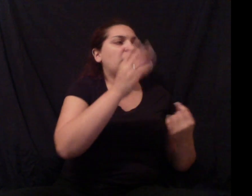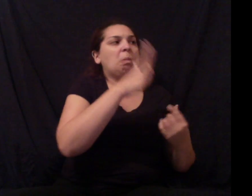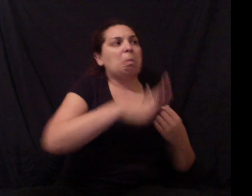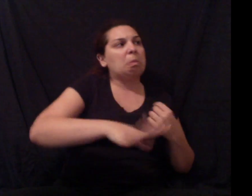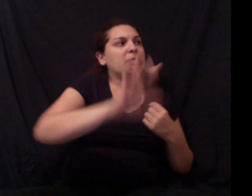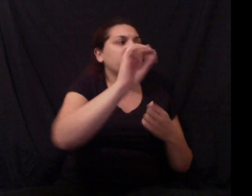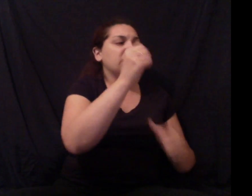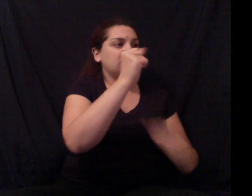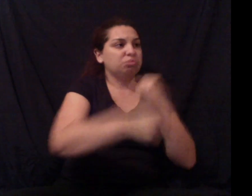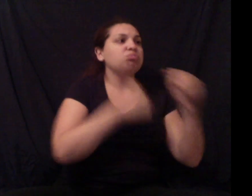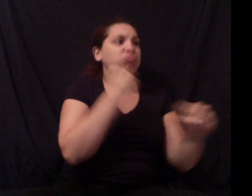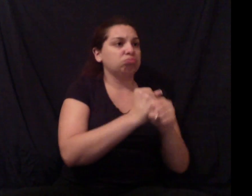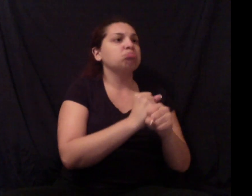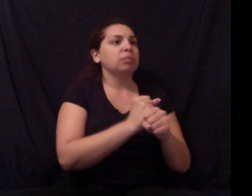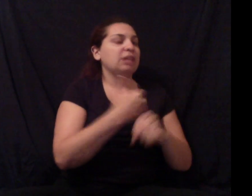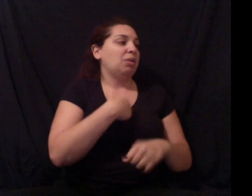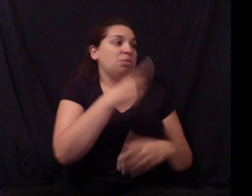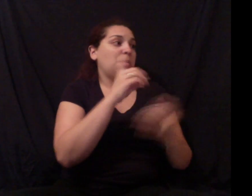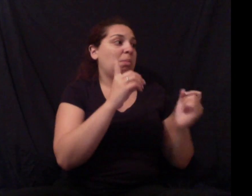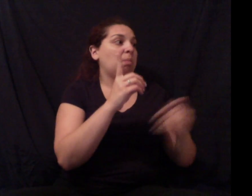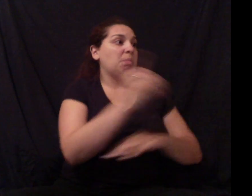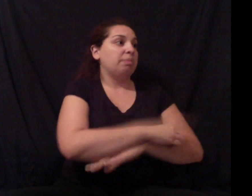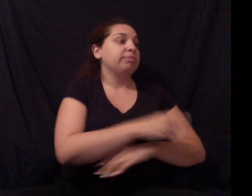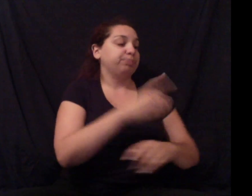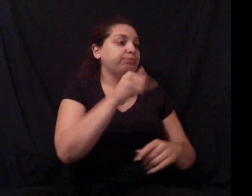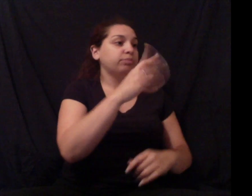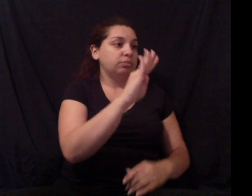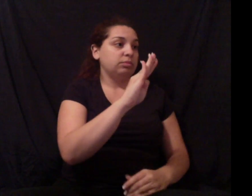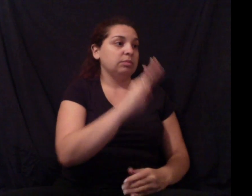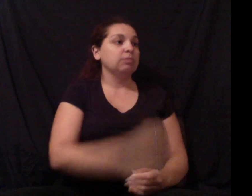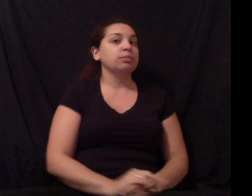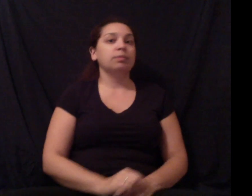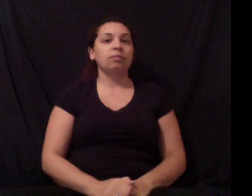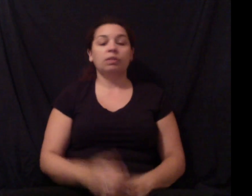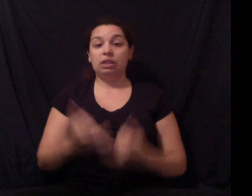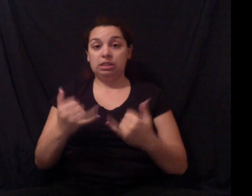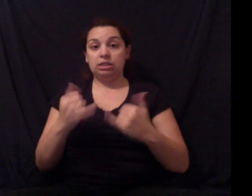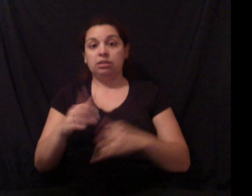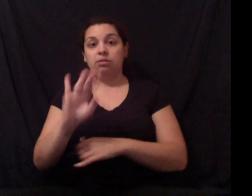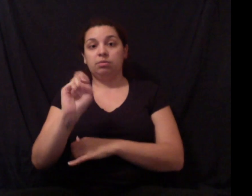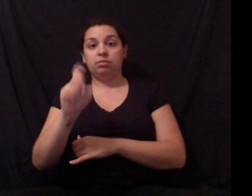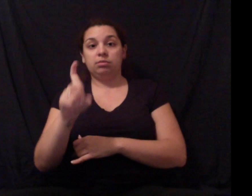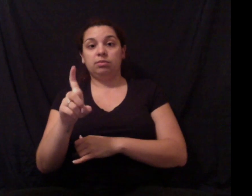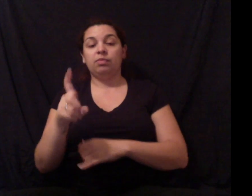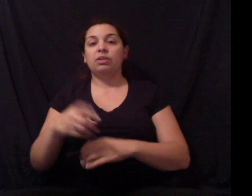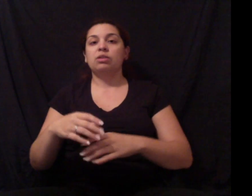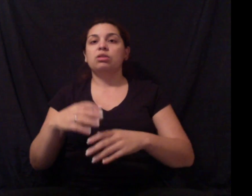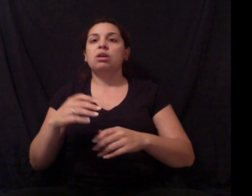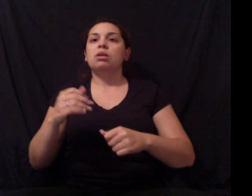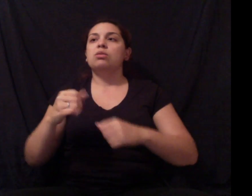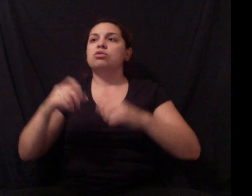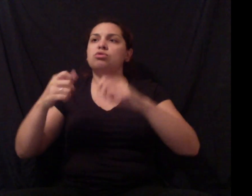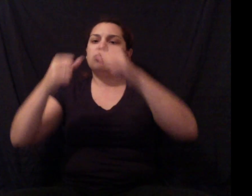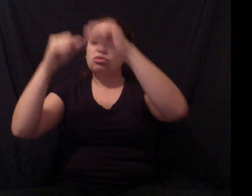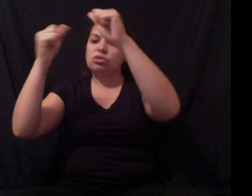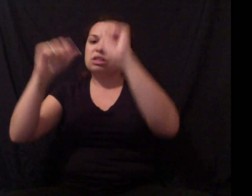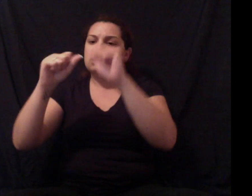years straight. And that was pretty much my day job. At this time, Max got himself a basic home recording setup and started writing